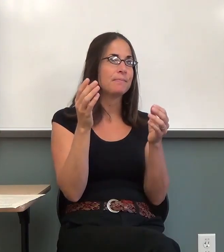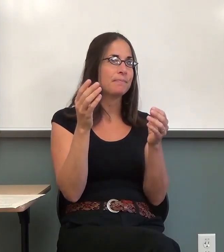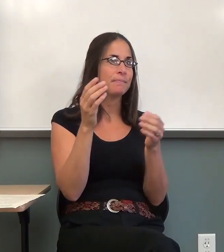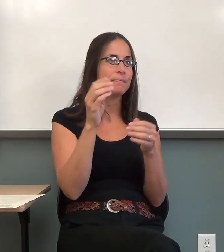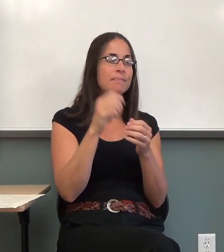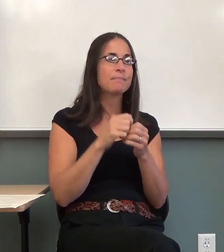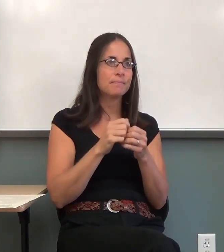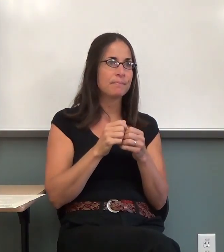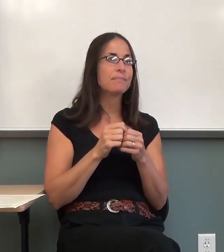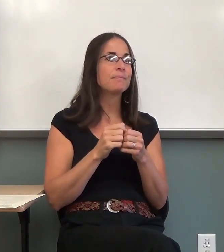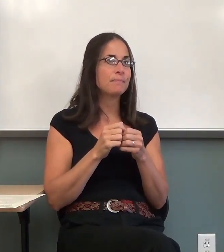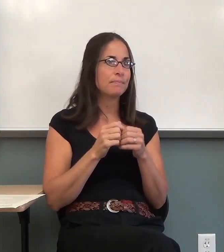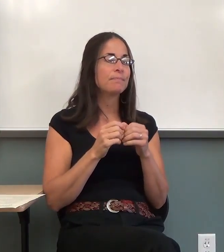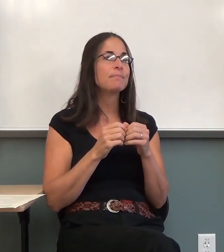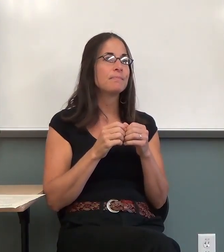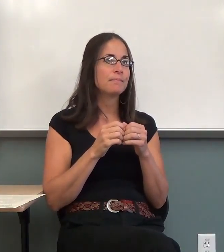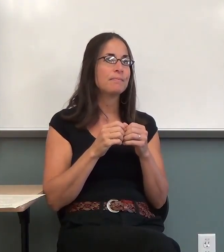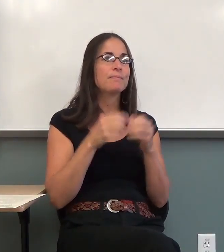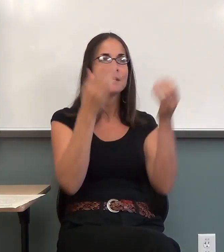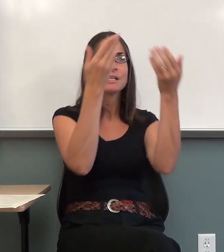that is general